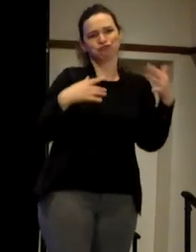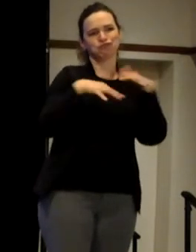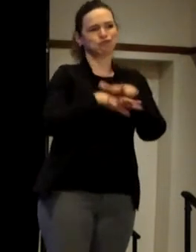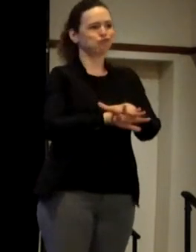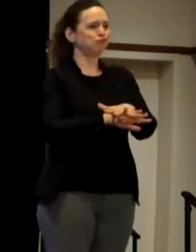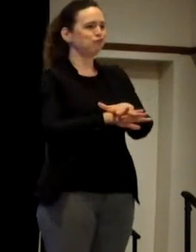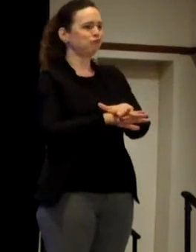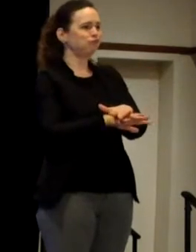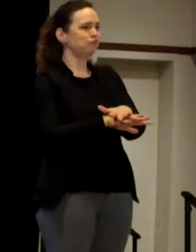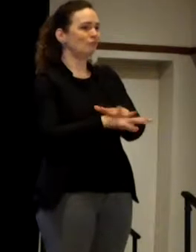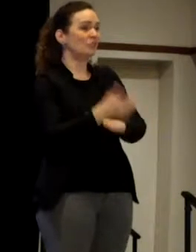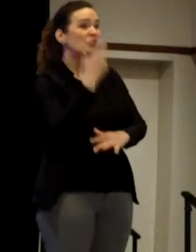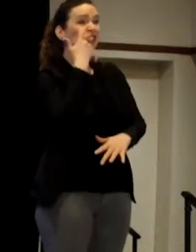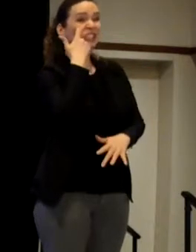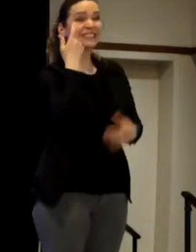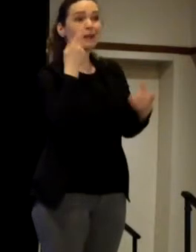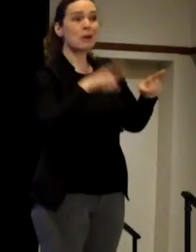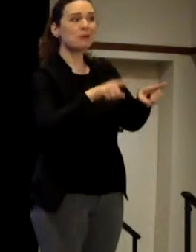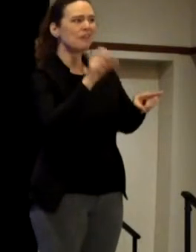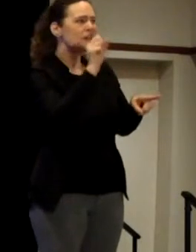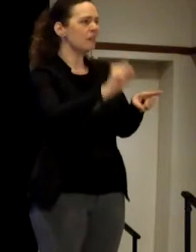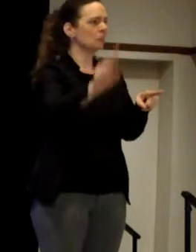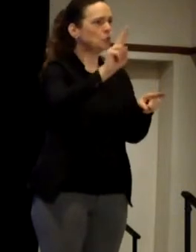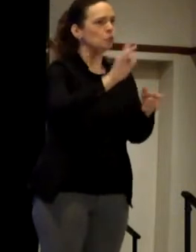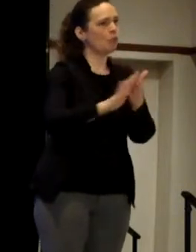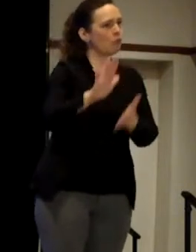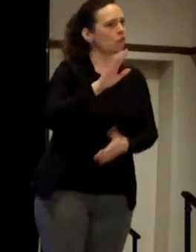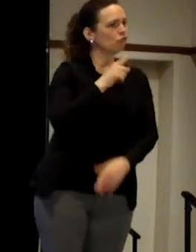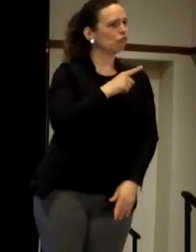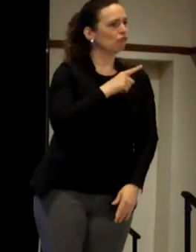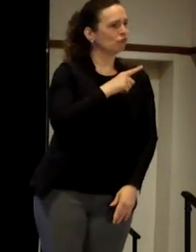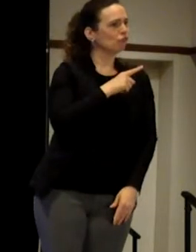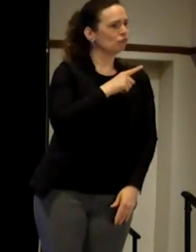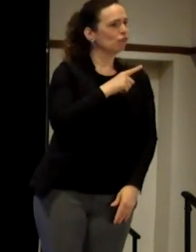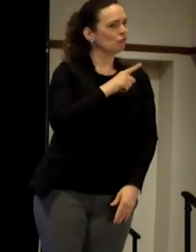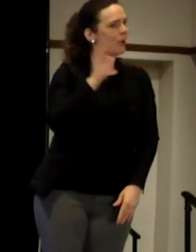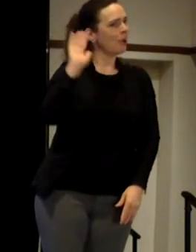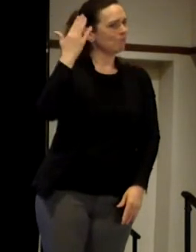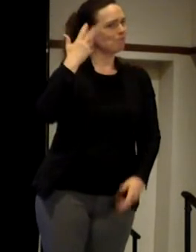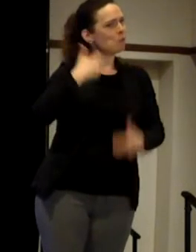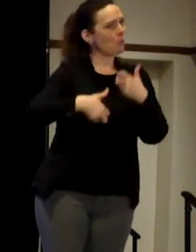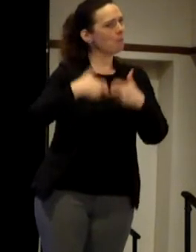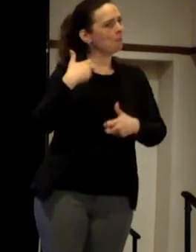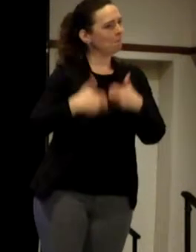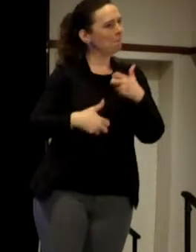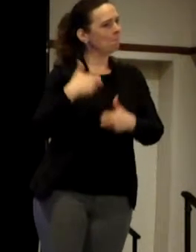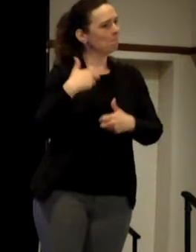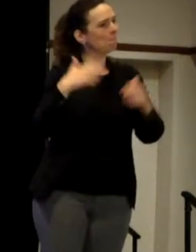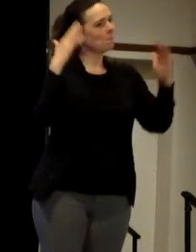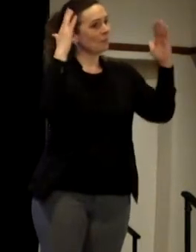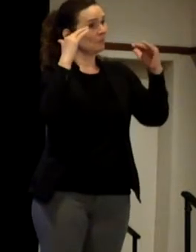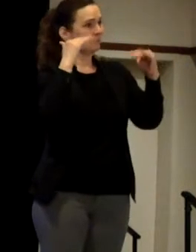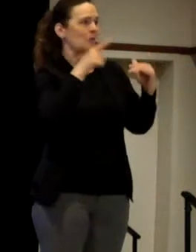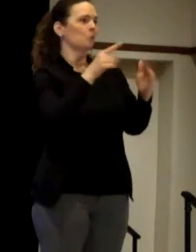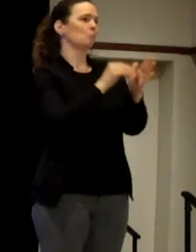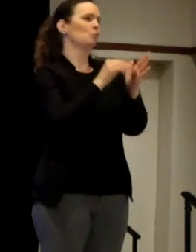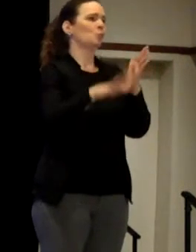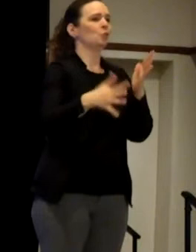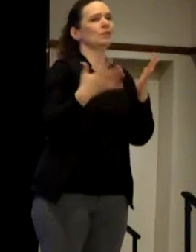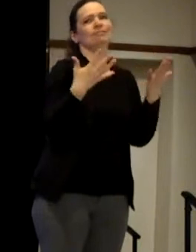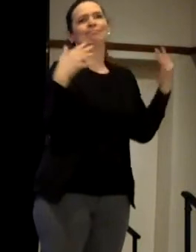hiccups, as expected, as a college campus will. So that's just, kind of where it is,